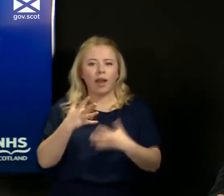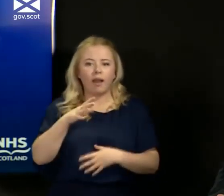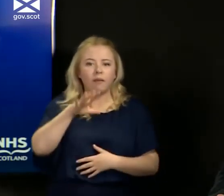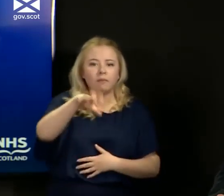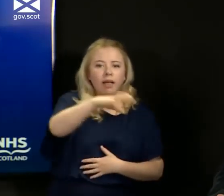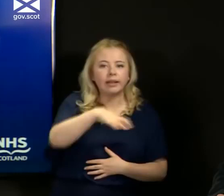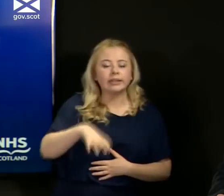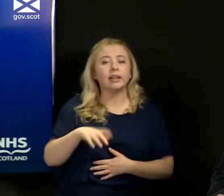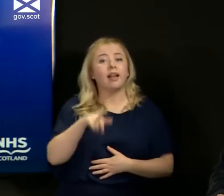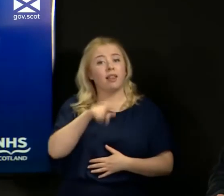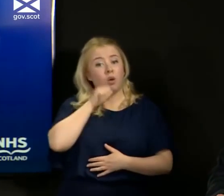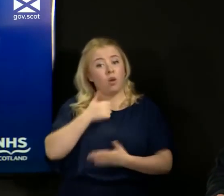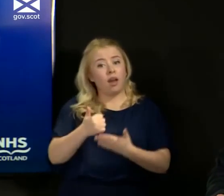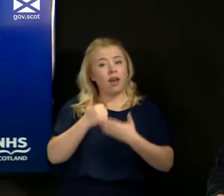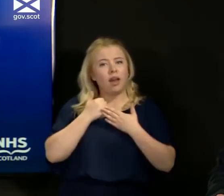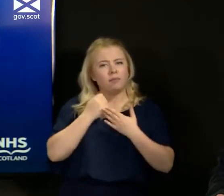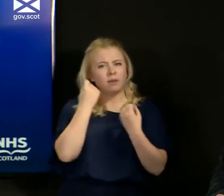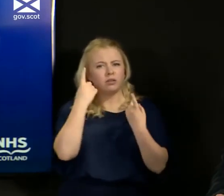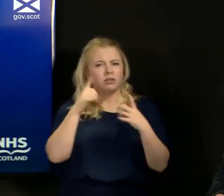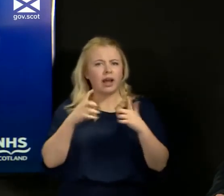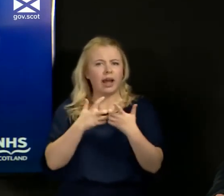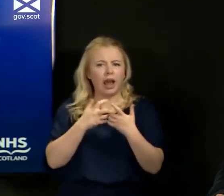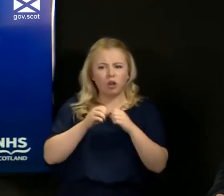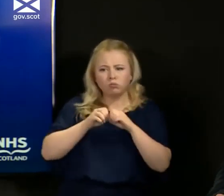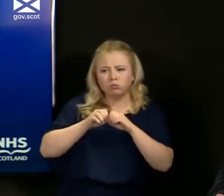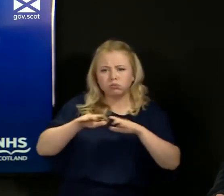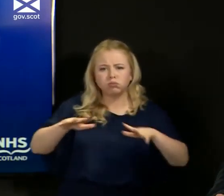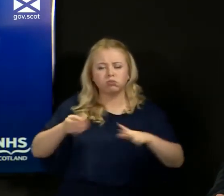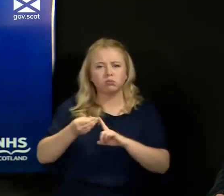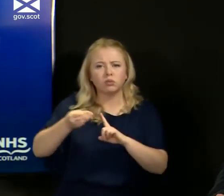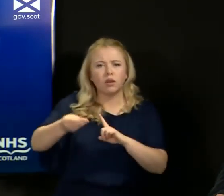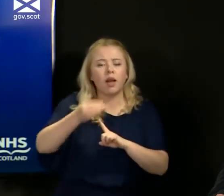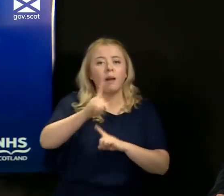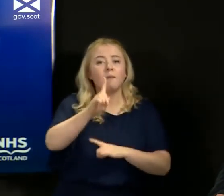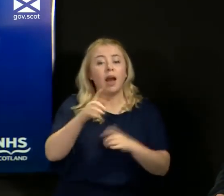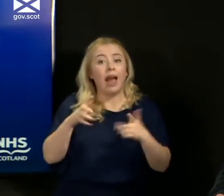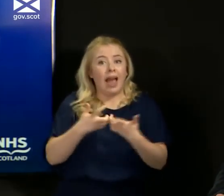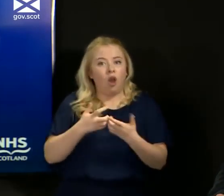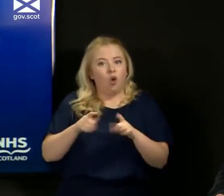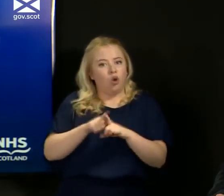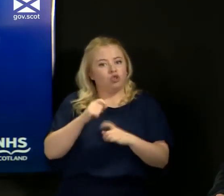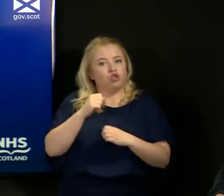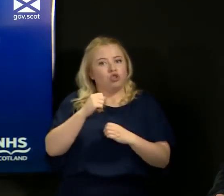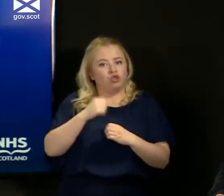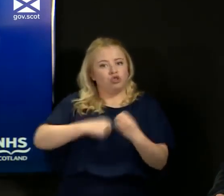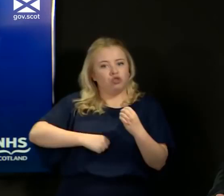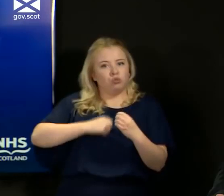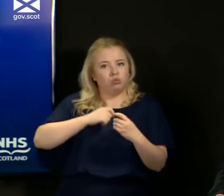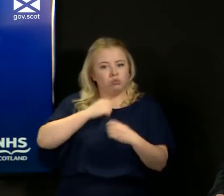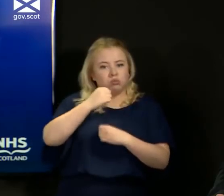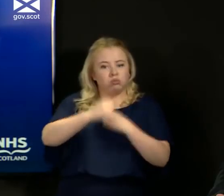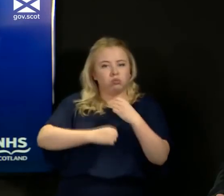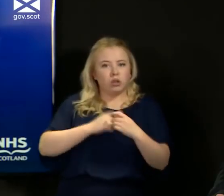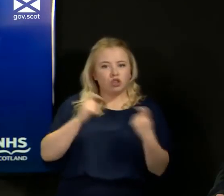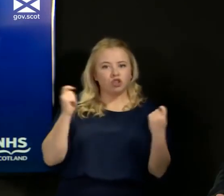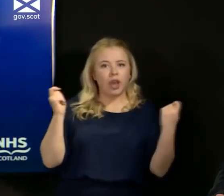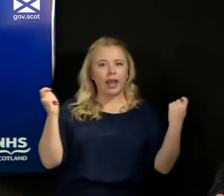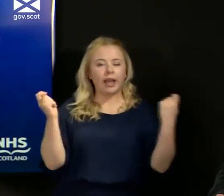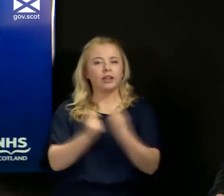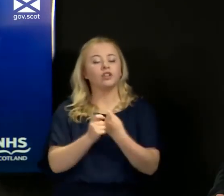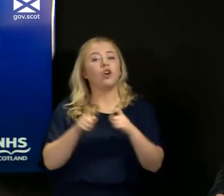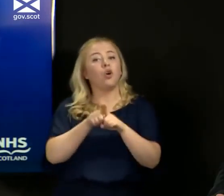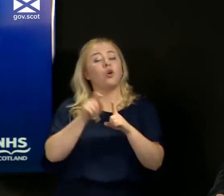spreads, but how it evolves over extended periods as well. Crucially, it also allows us to check that the PCR testing we use